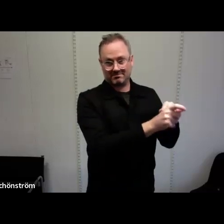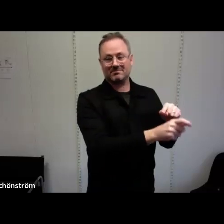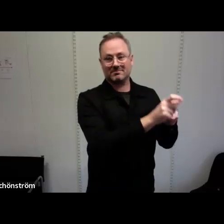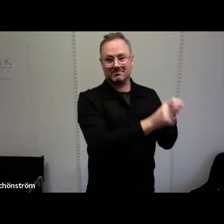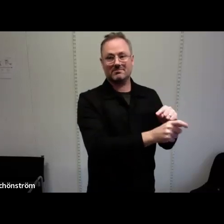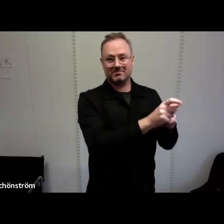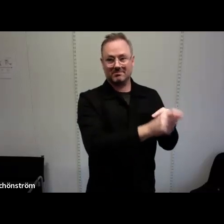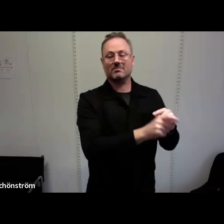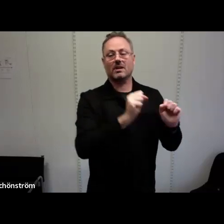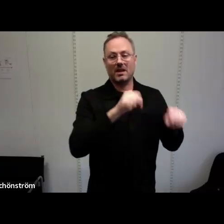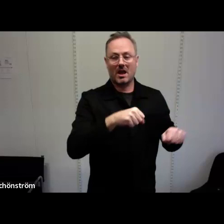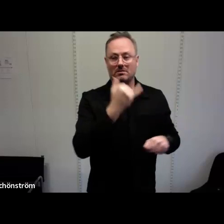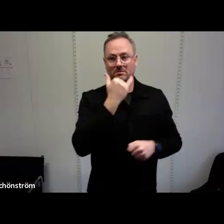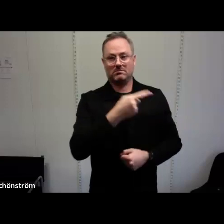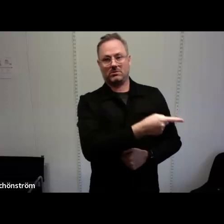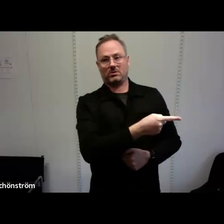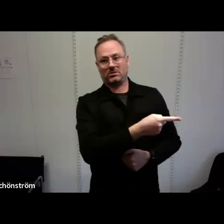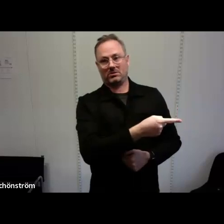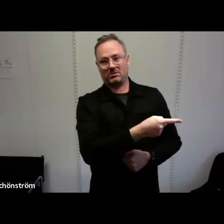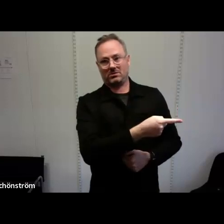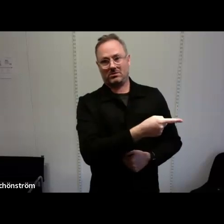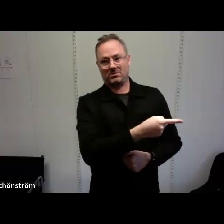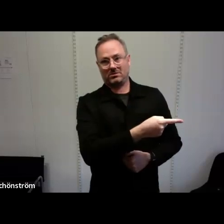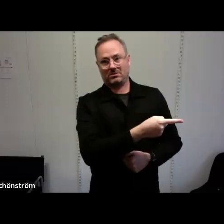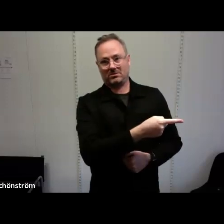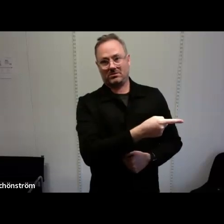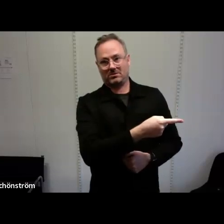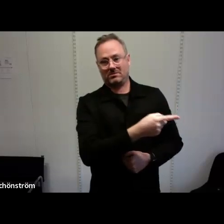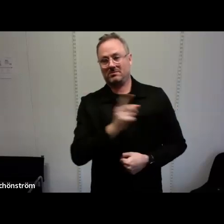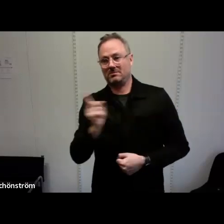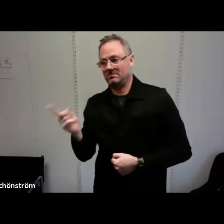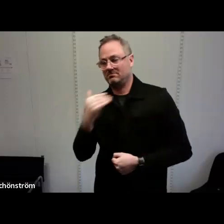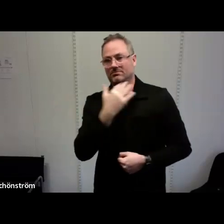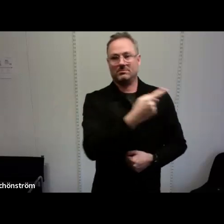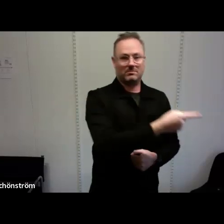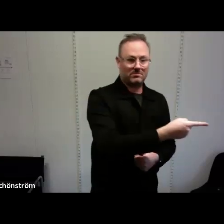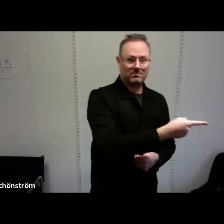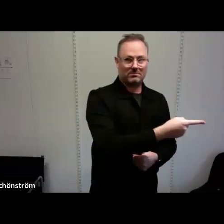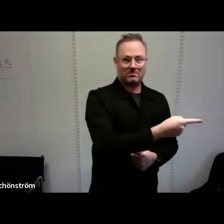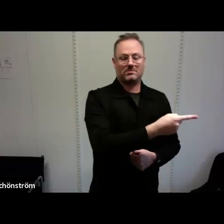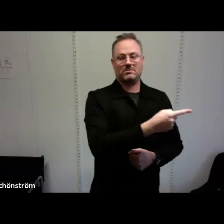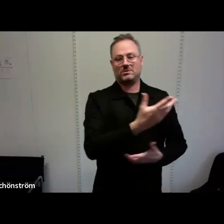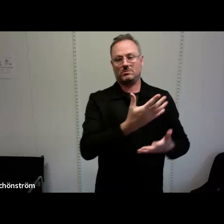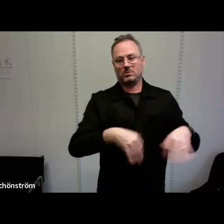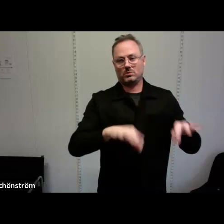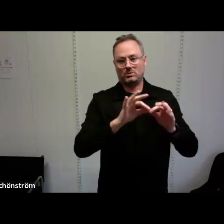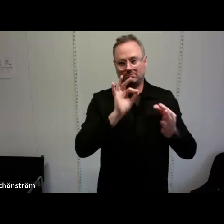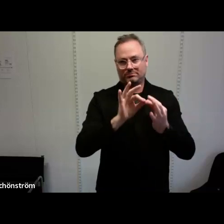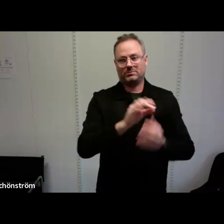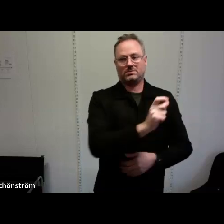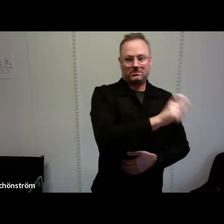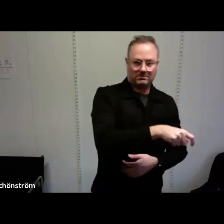the sign, the sign sentence for an individual. And he used a deixis, right? This is